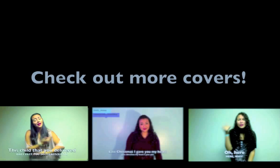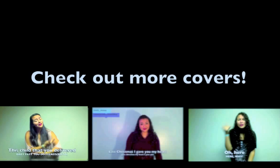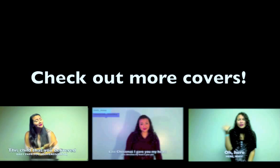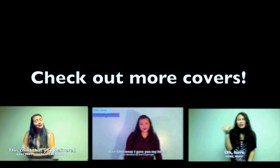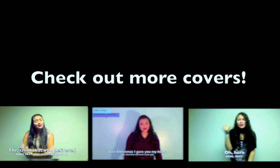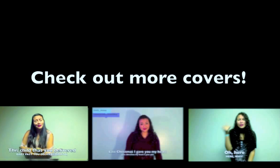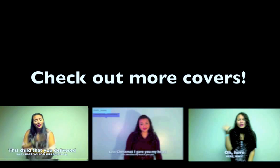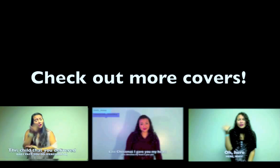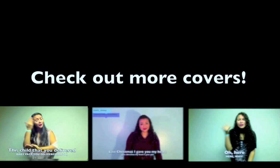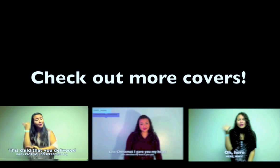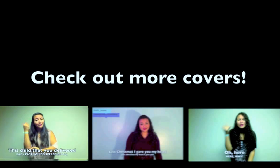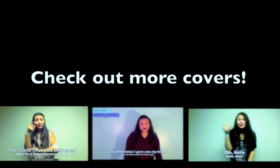You And